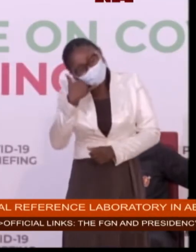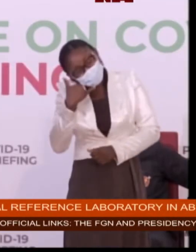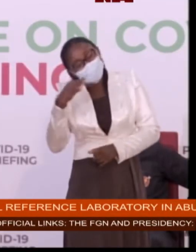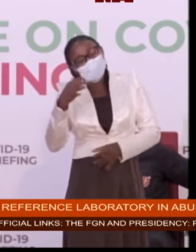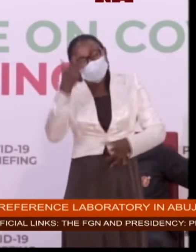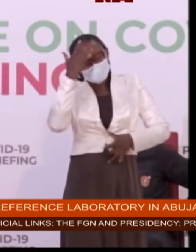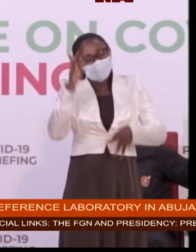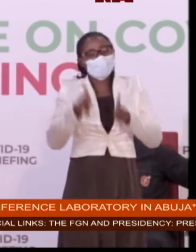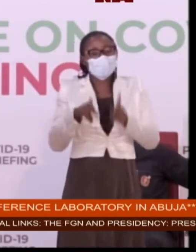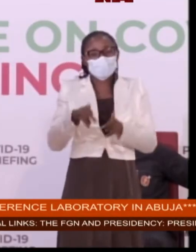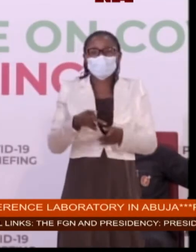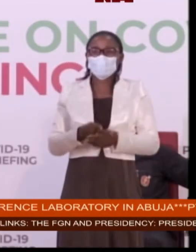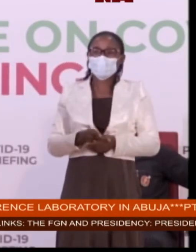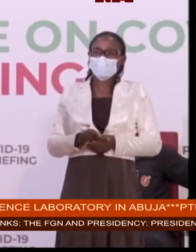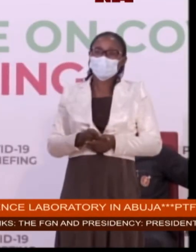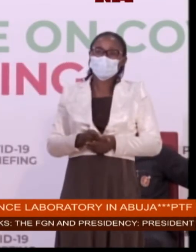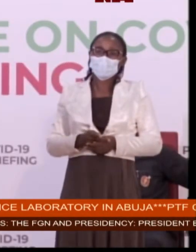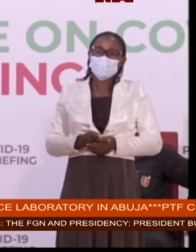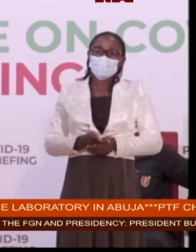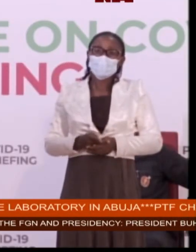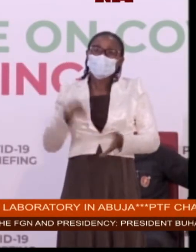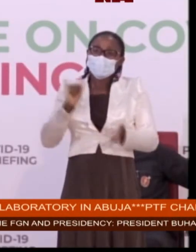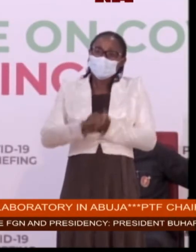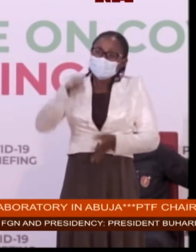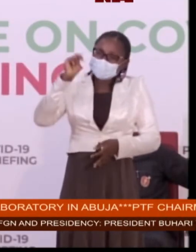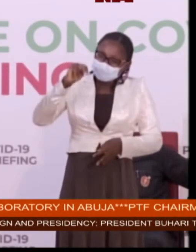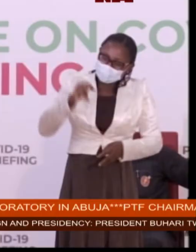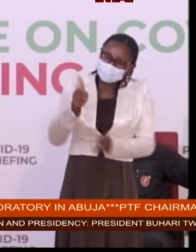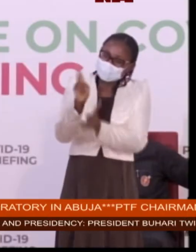patients desperate for care.